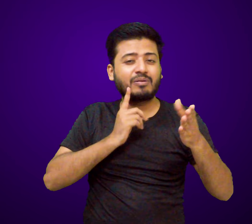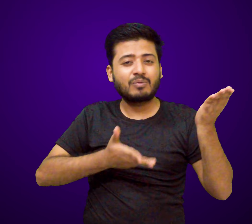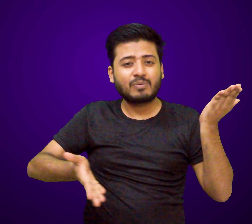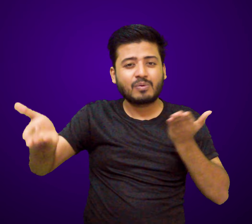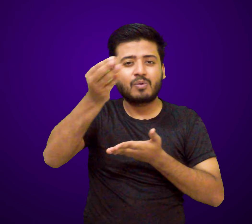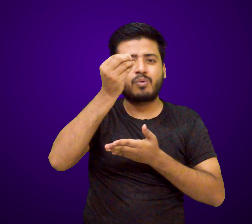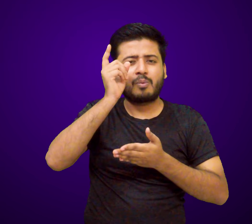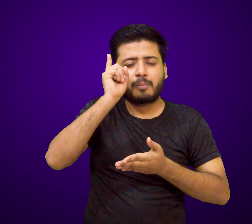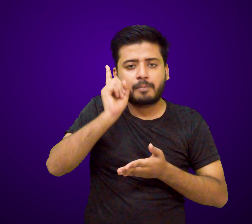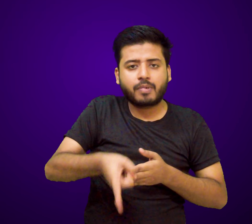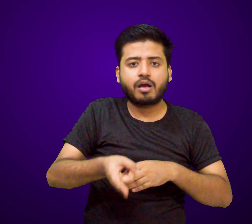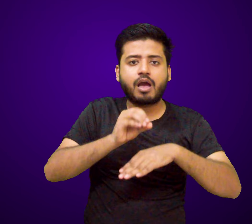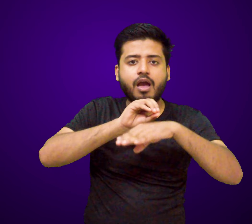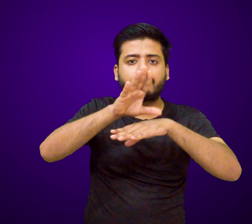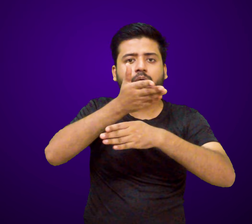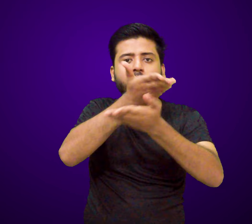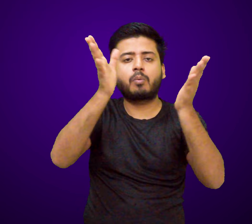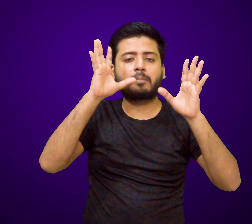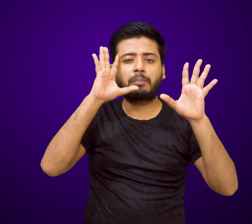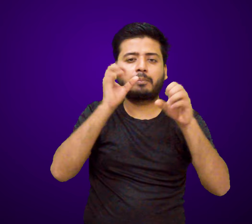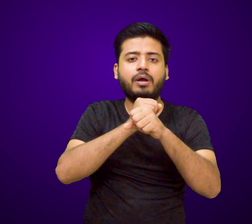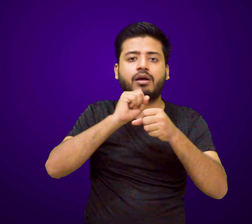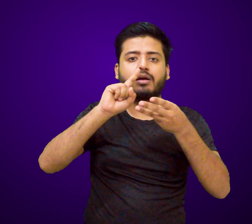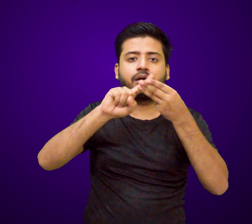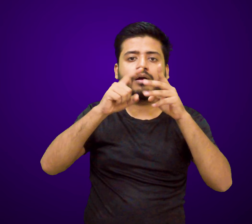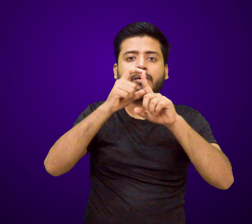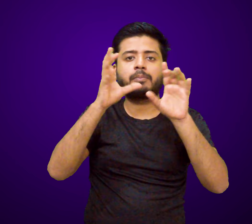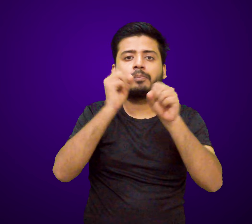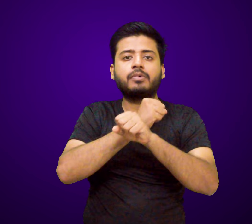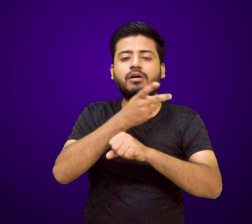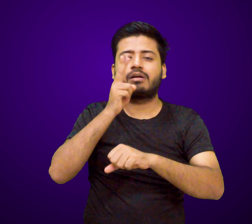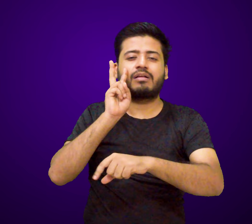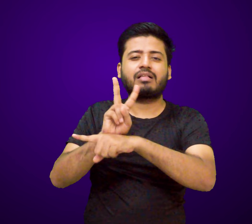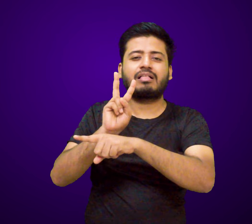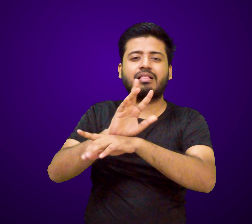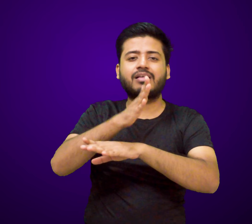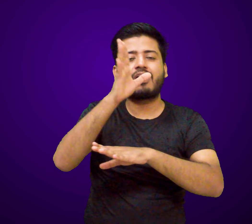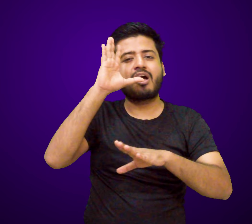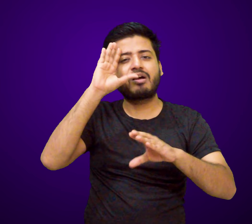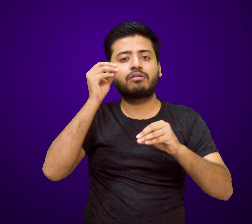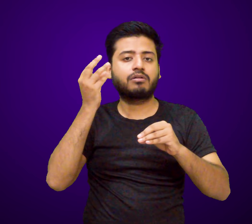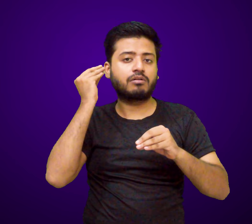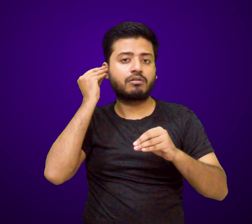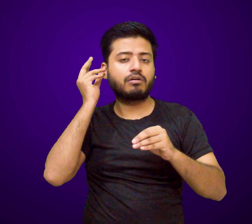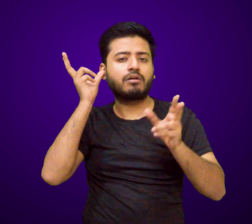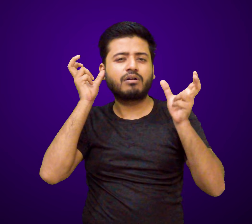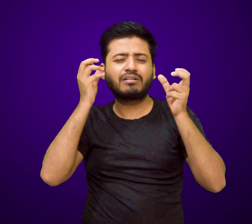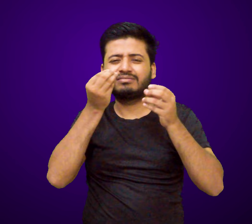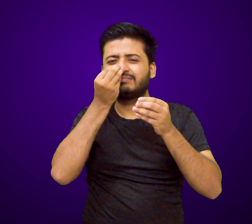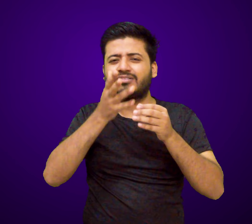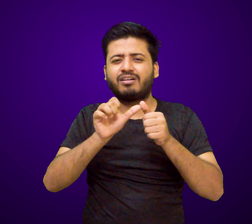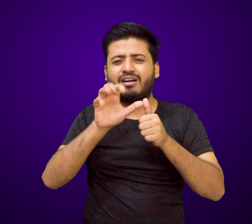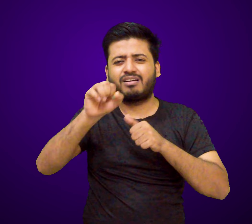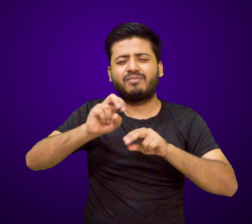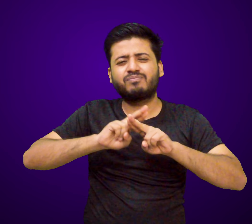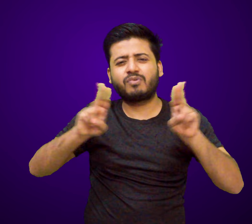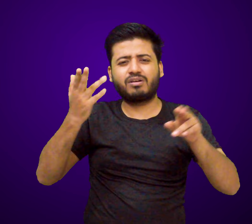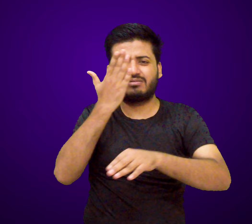disabilities, which can reduce their overall tax liability, leaving more income for other expenses like house and water bills.